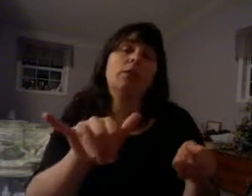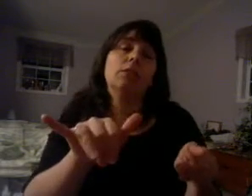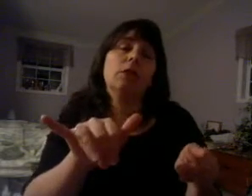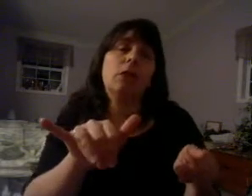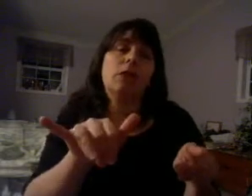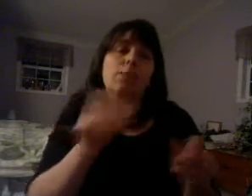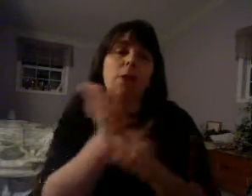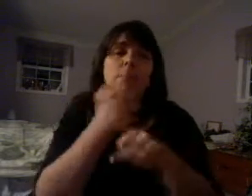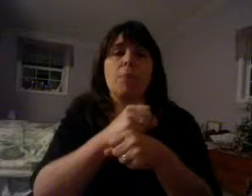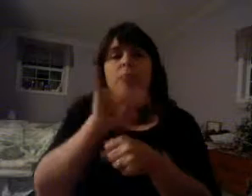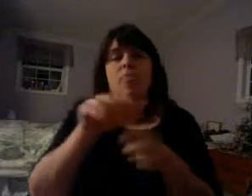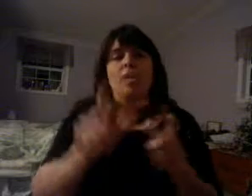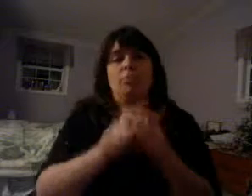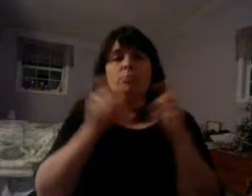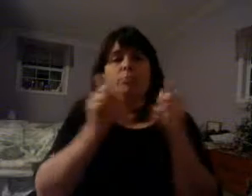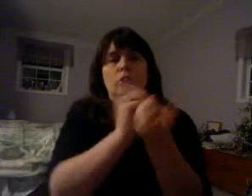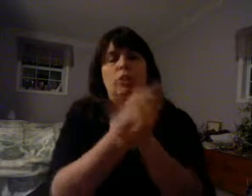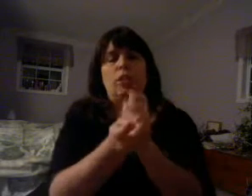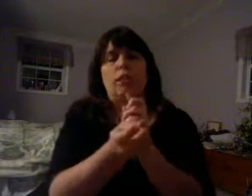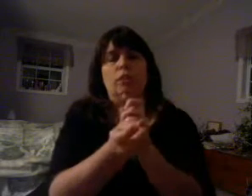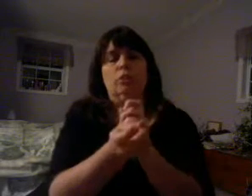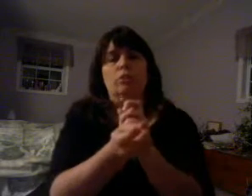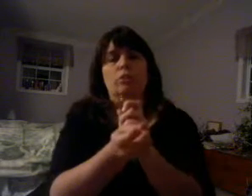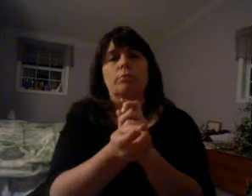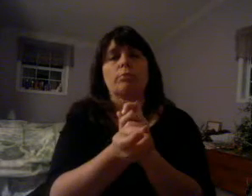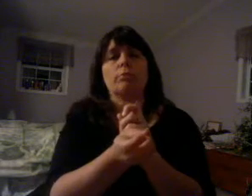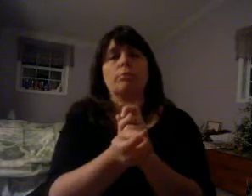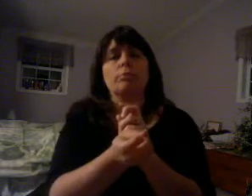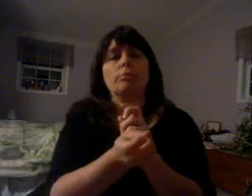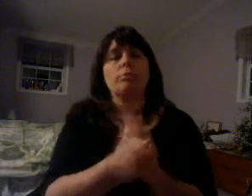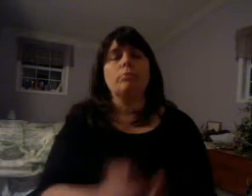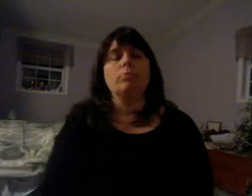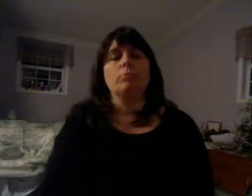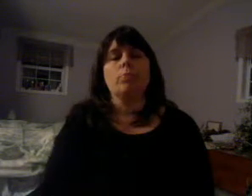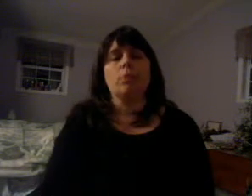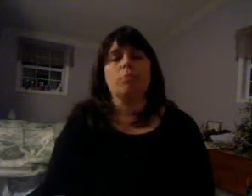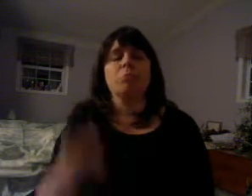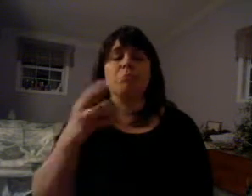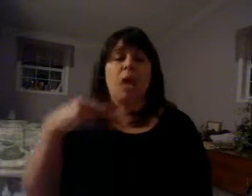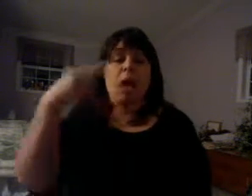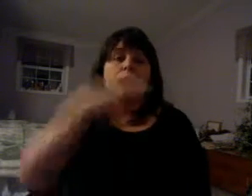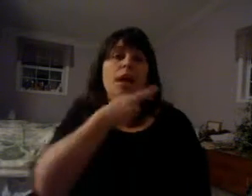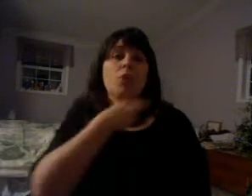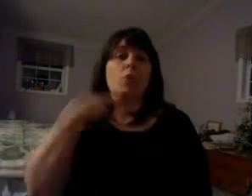of convergence of factors in high-risk groups. Baltimore,